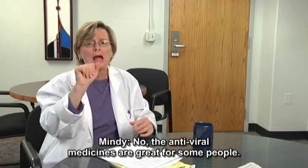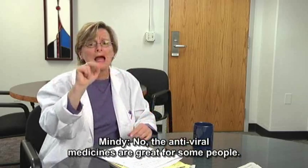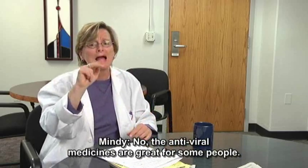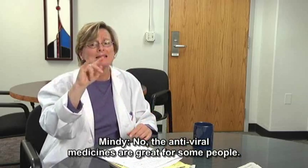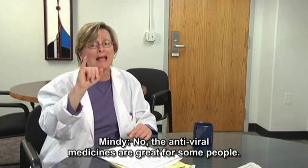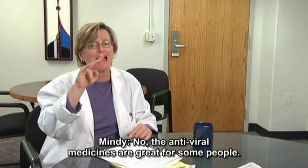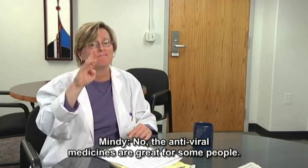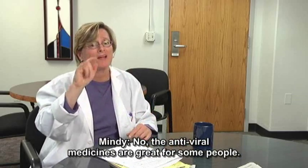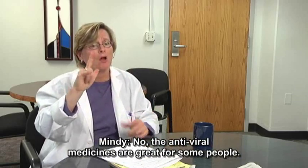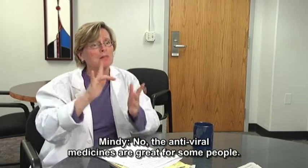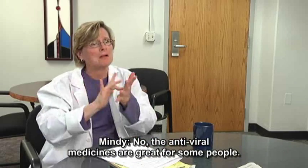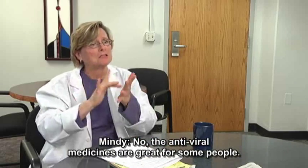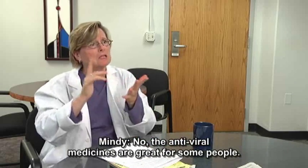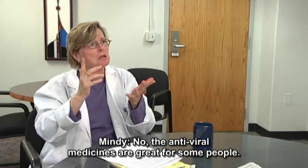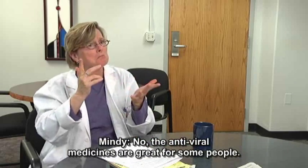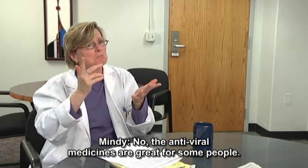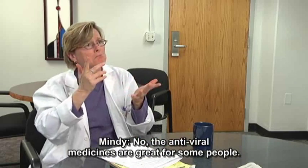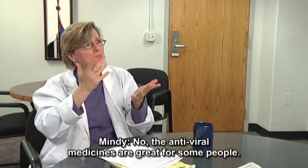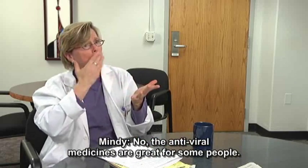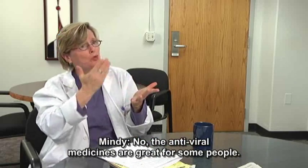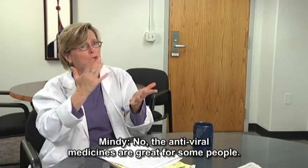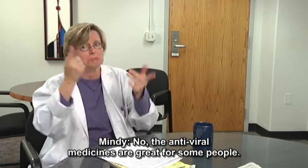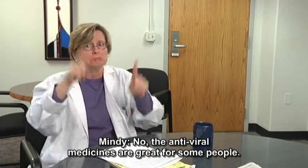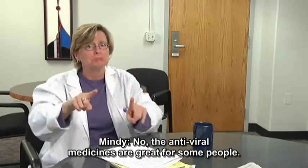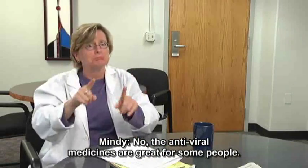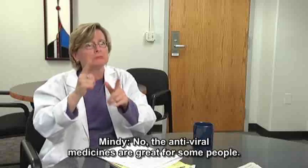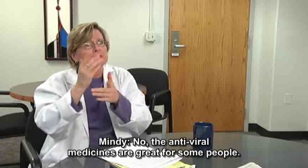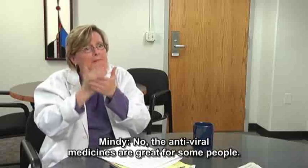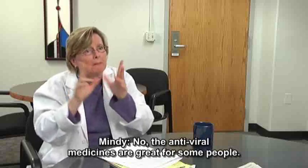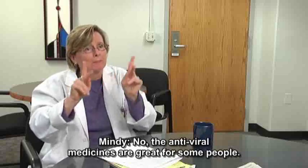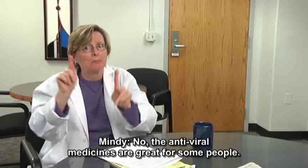No, the antiviral medicines are great for some people.